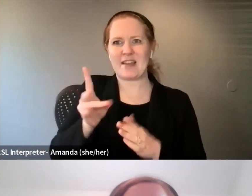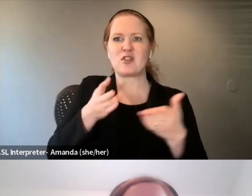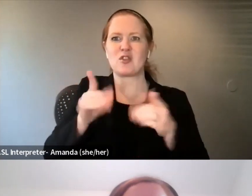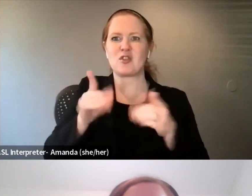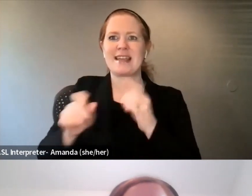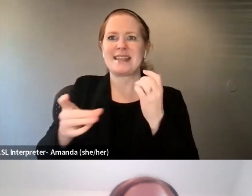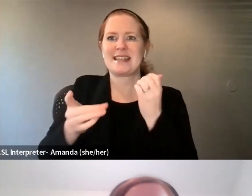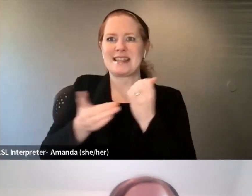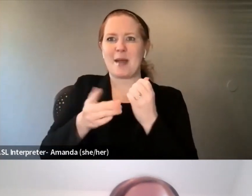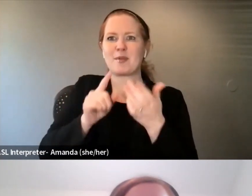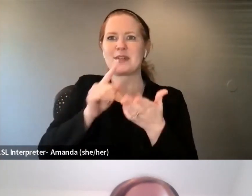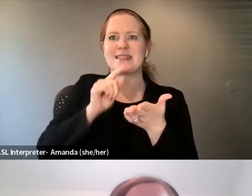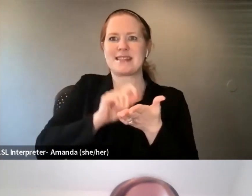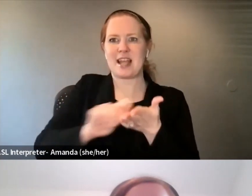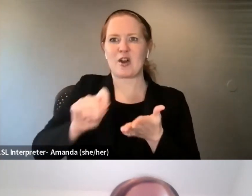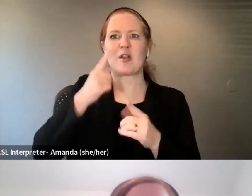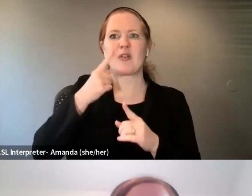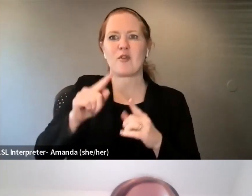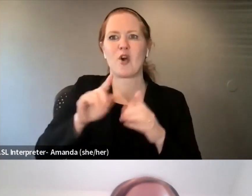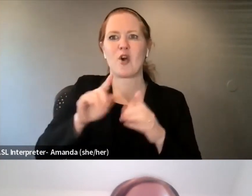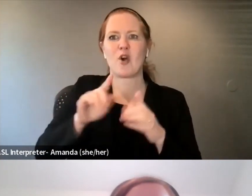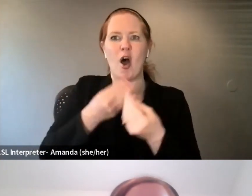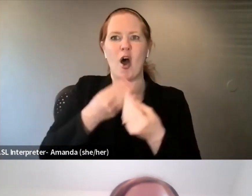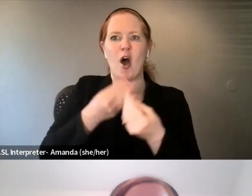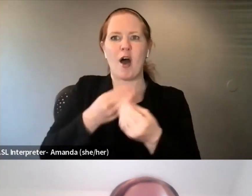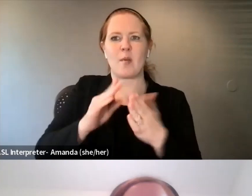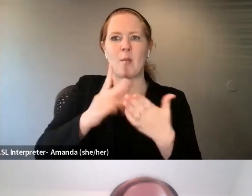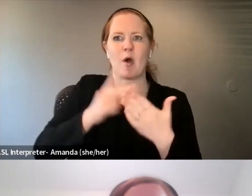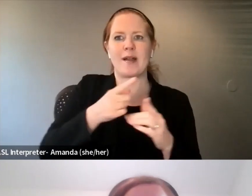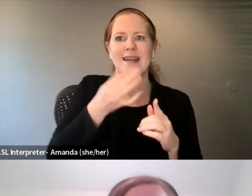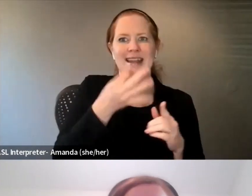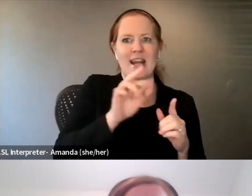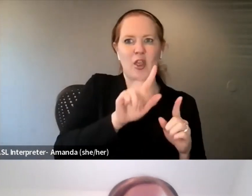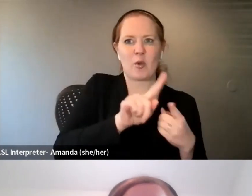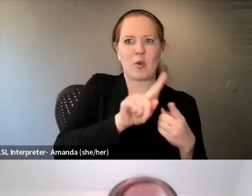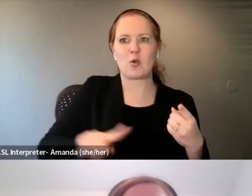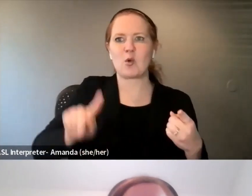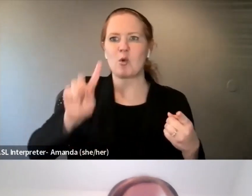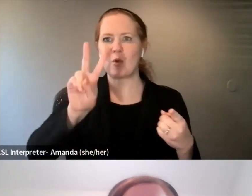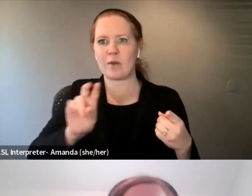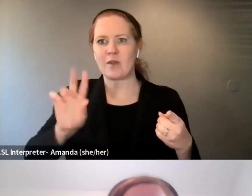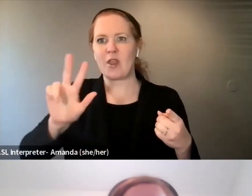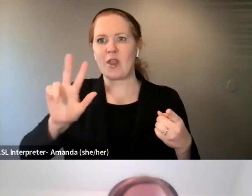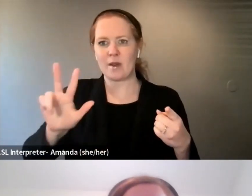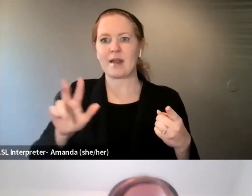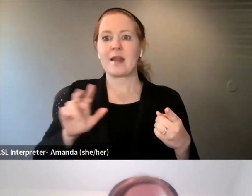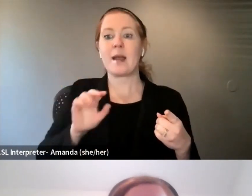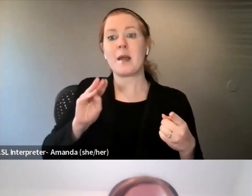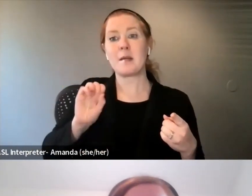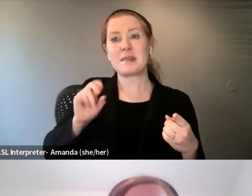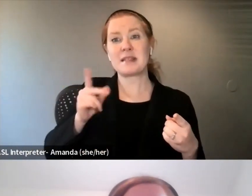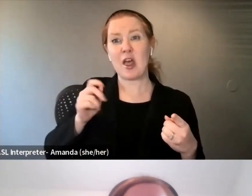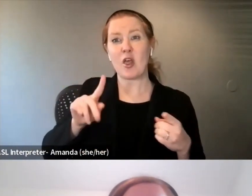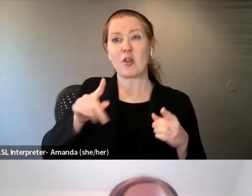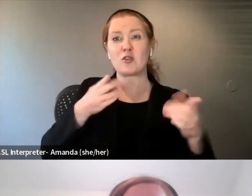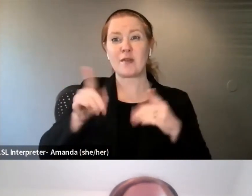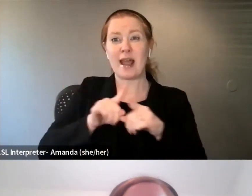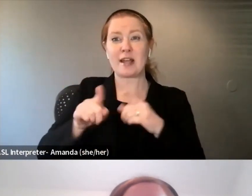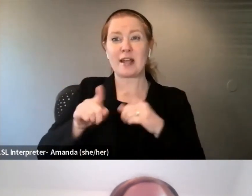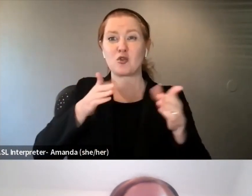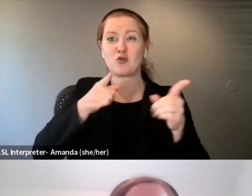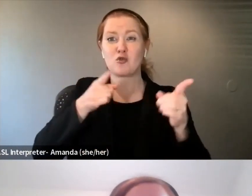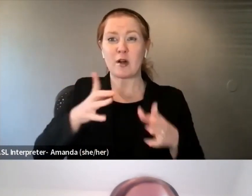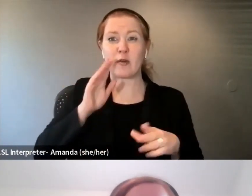Secretary for the Office of Developmental Programs from 1993 to 2003. Ms. Thaler served as the Director of Quality Improvement